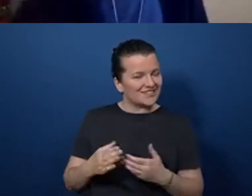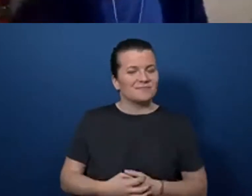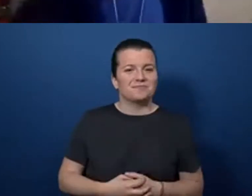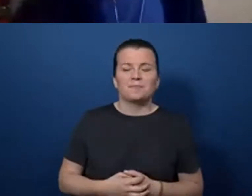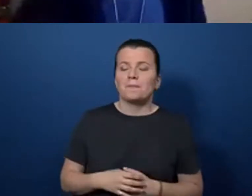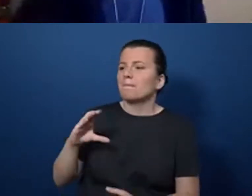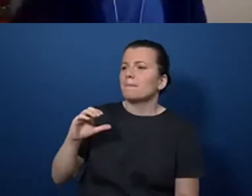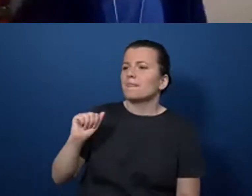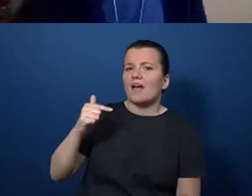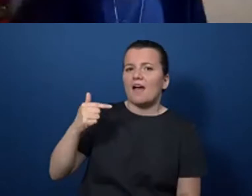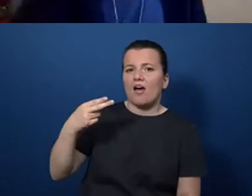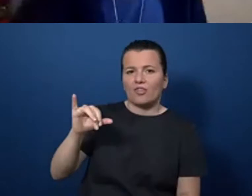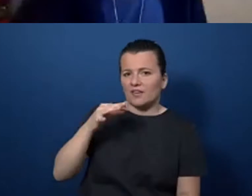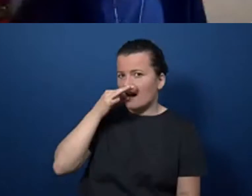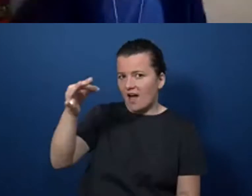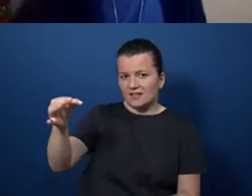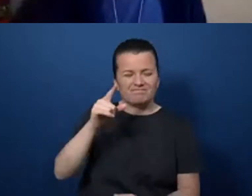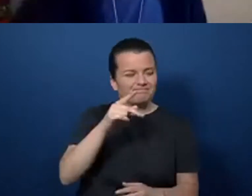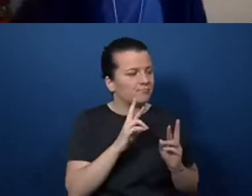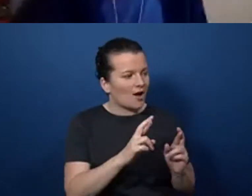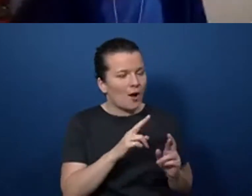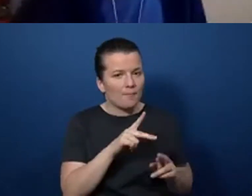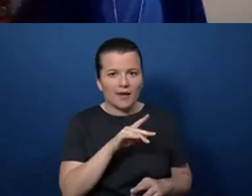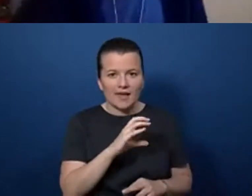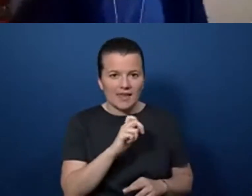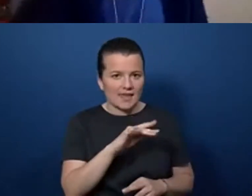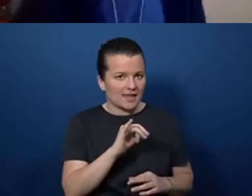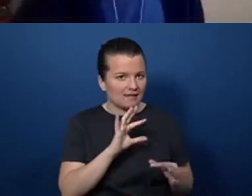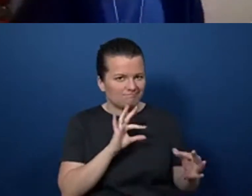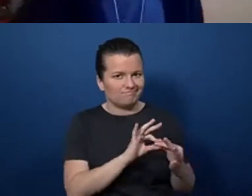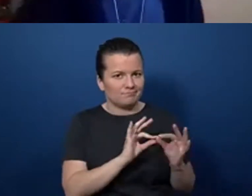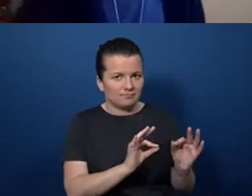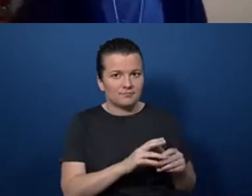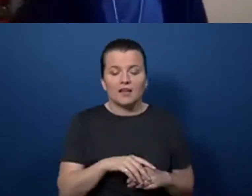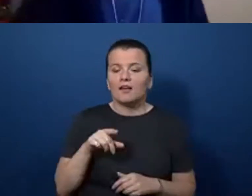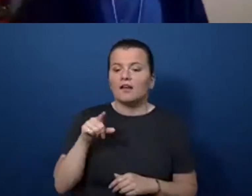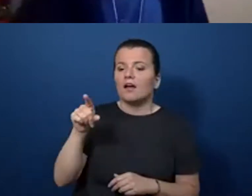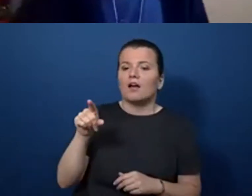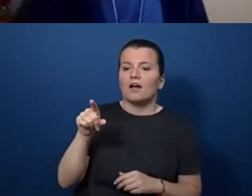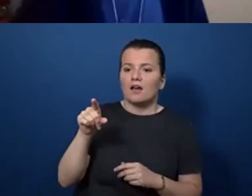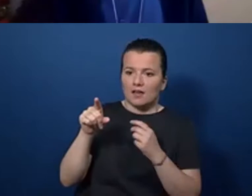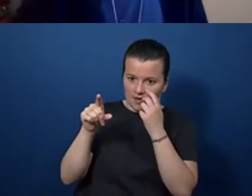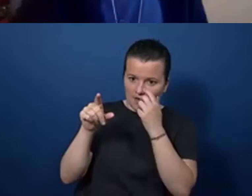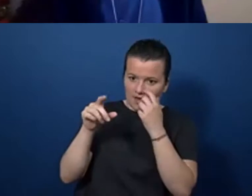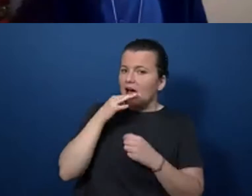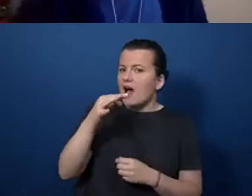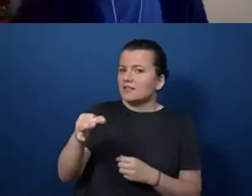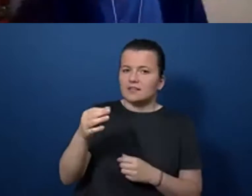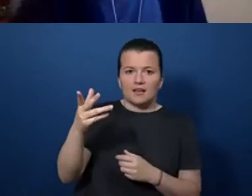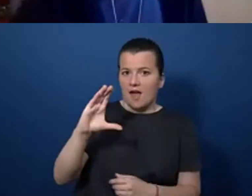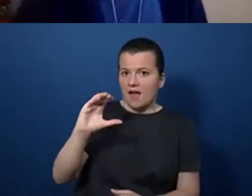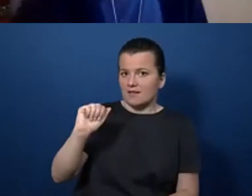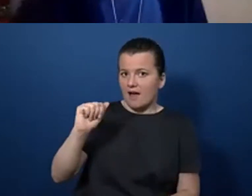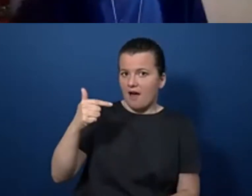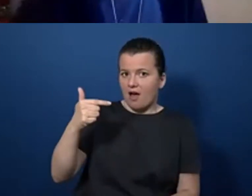waiting to reconnect with Kiki Namuya, in terms of this question on the impact of